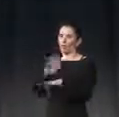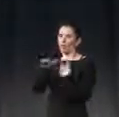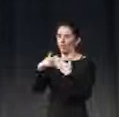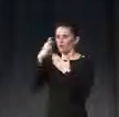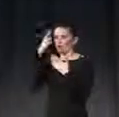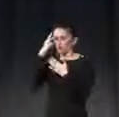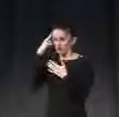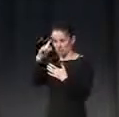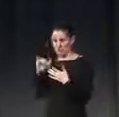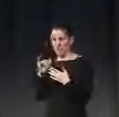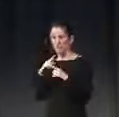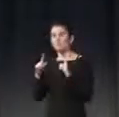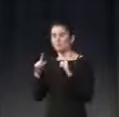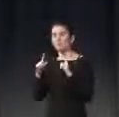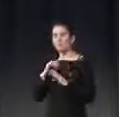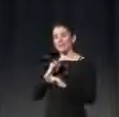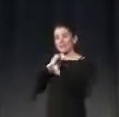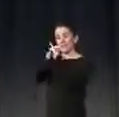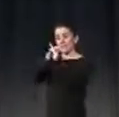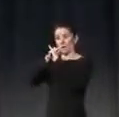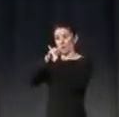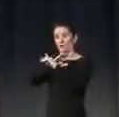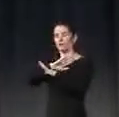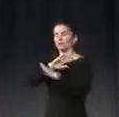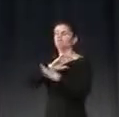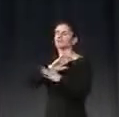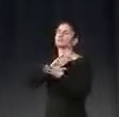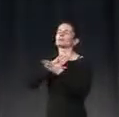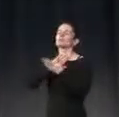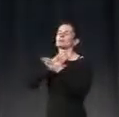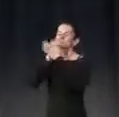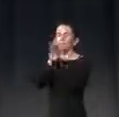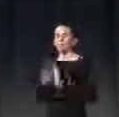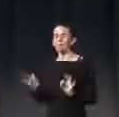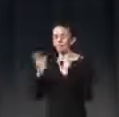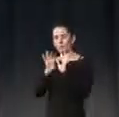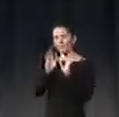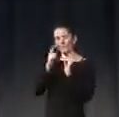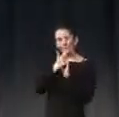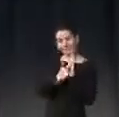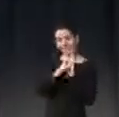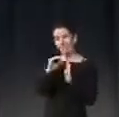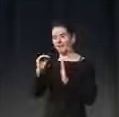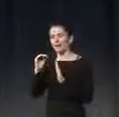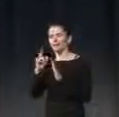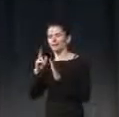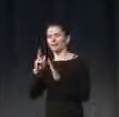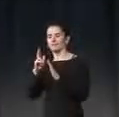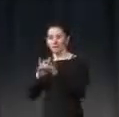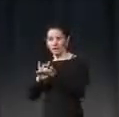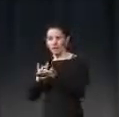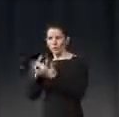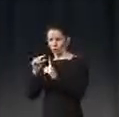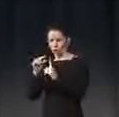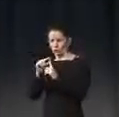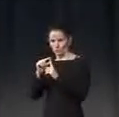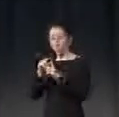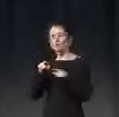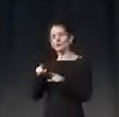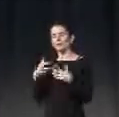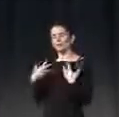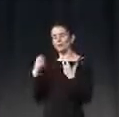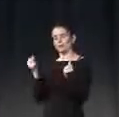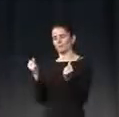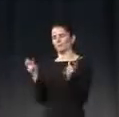a favored legal and medical term in the US in the early 20th century, the rehabilitation era, because it